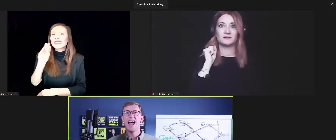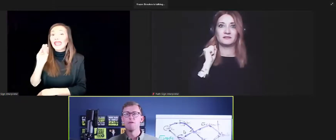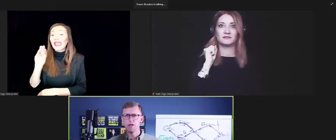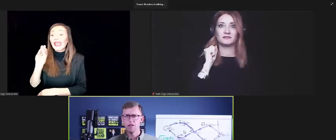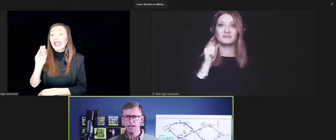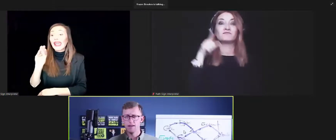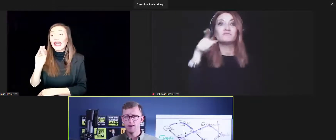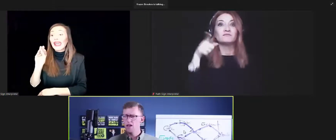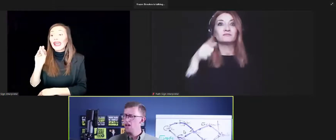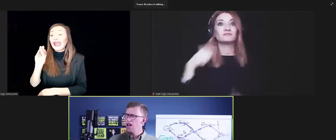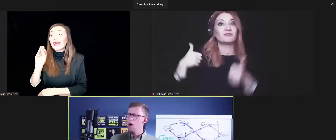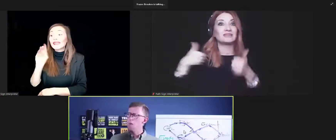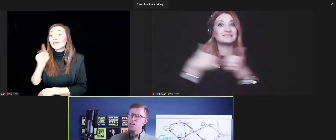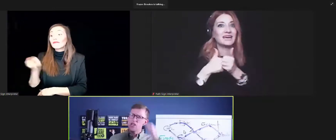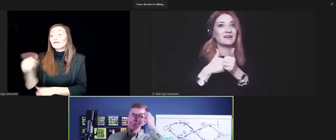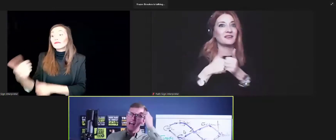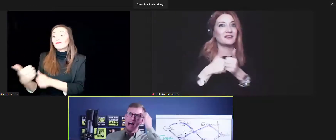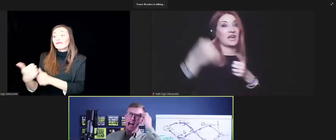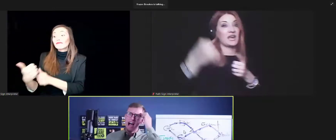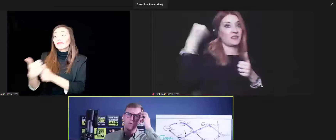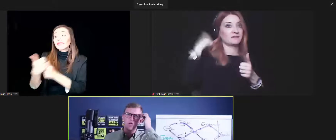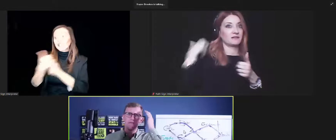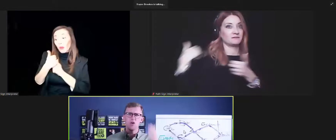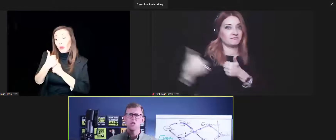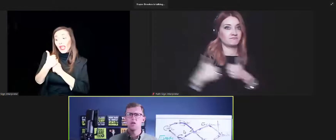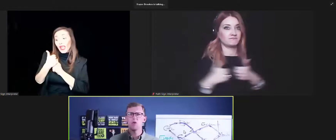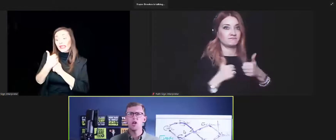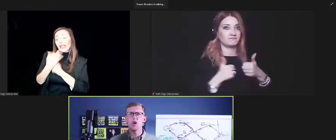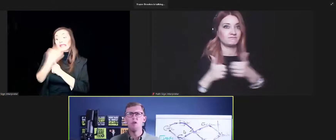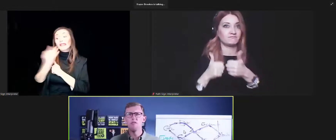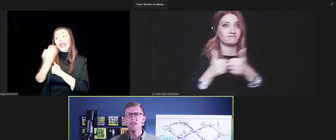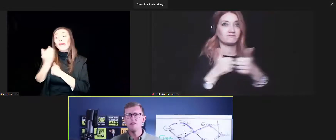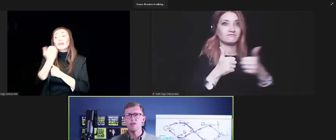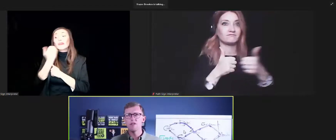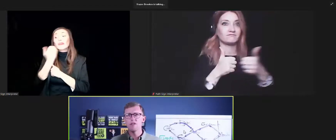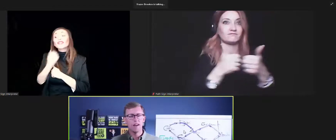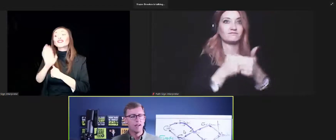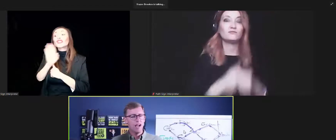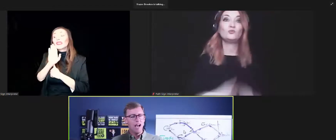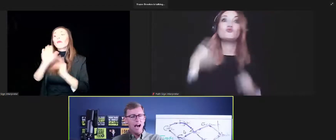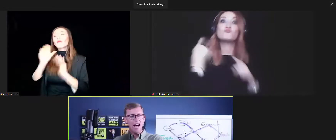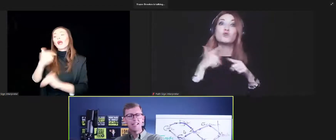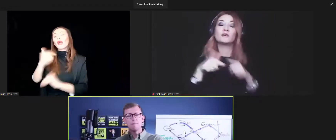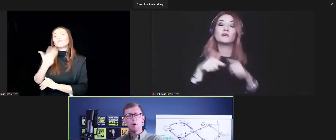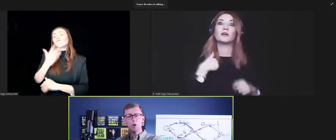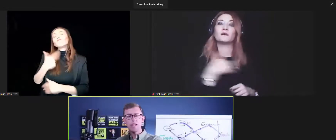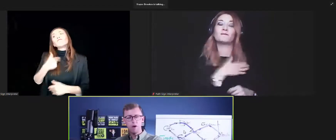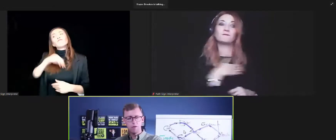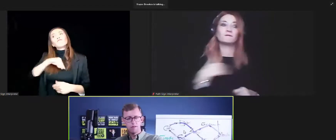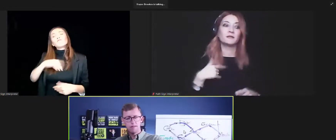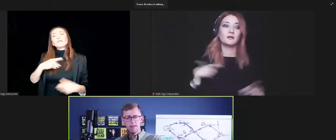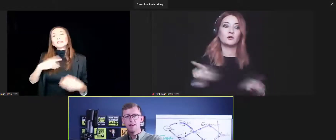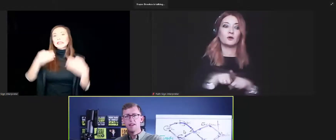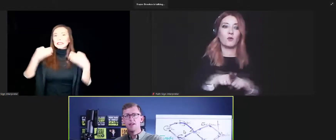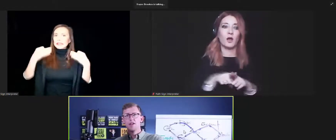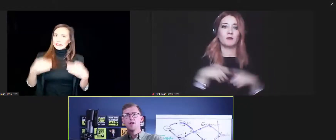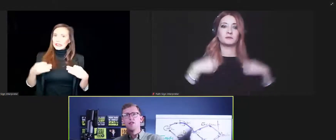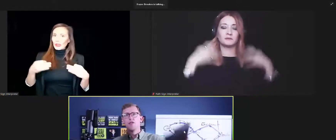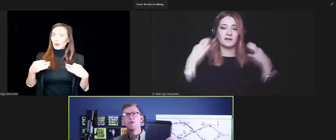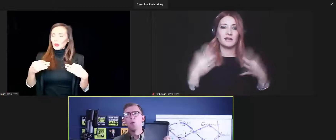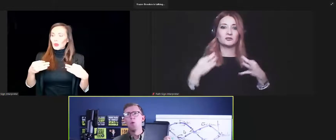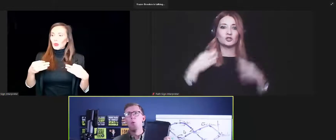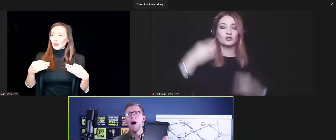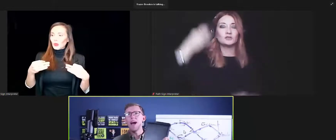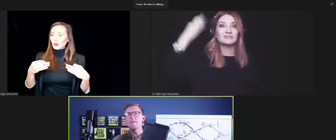everything. And when he said that, I was confused. I said, what do you mean covered everything? and he pulled out